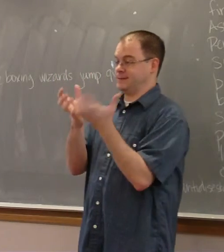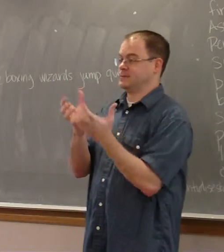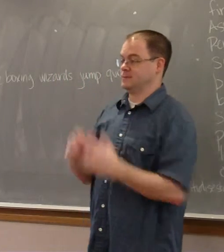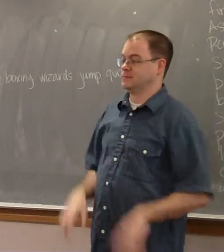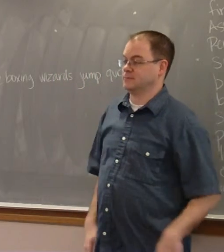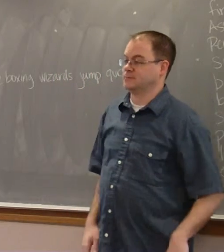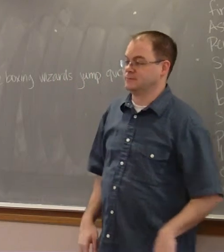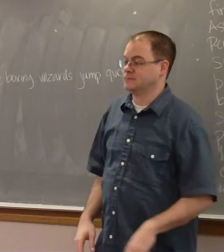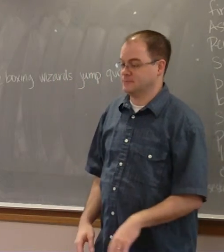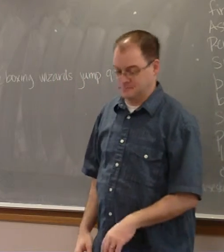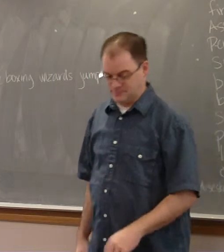class.